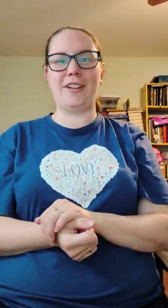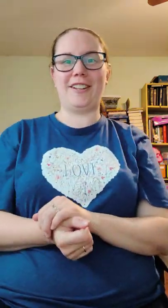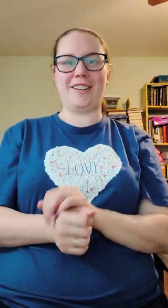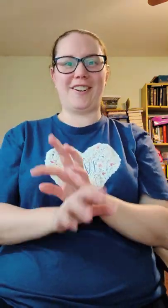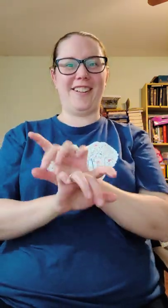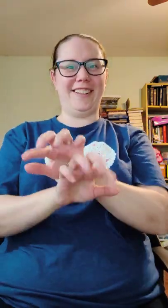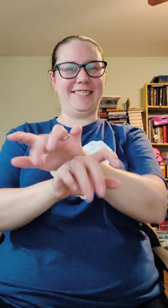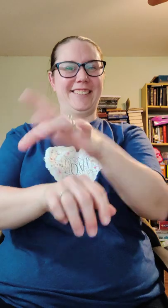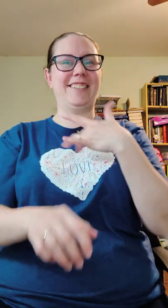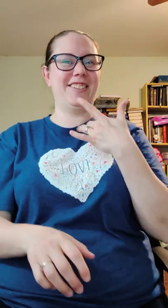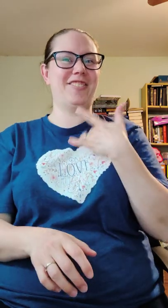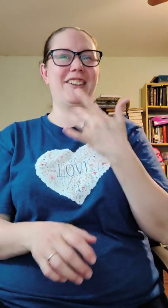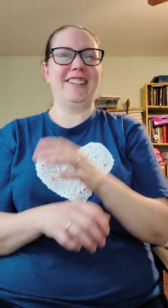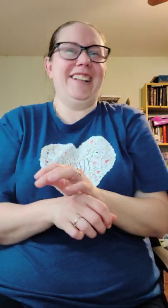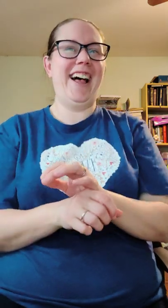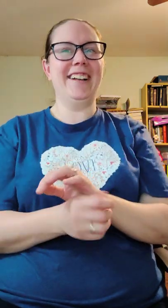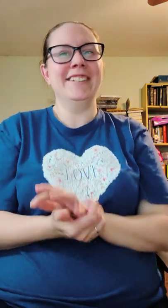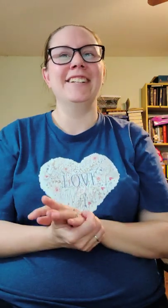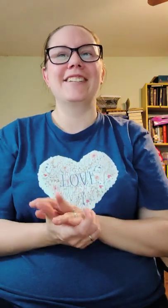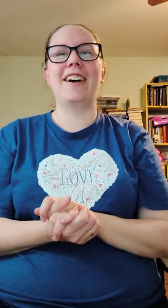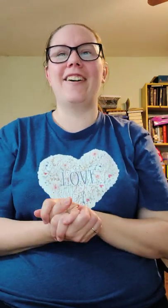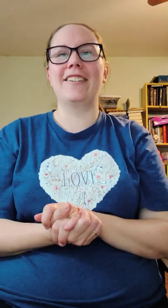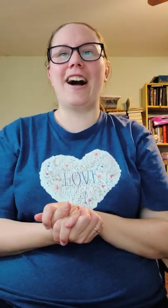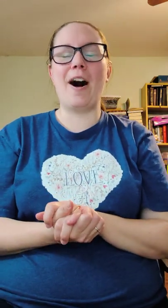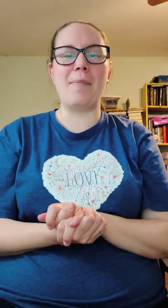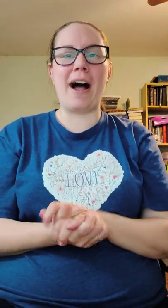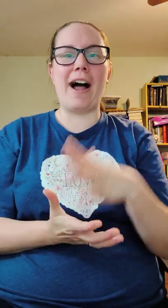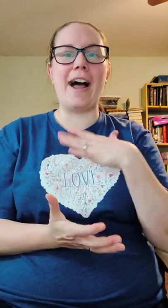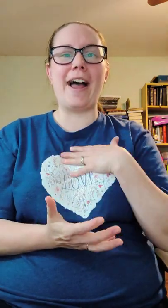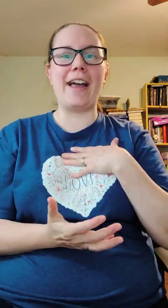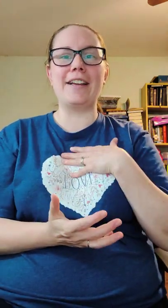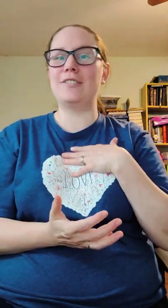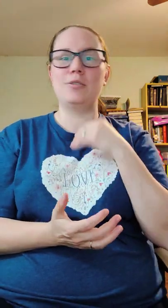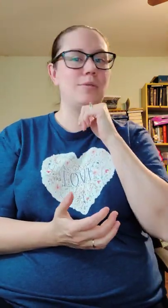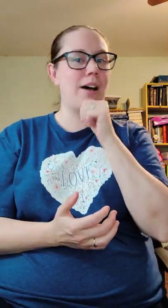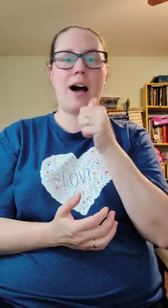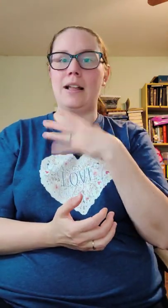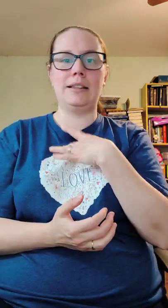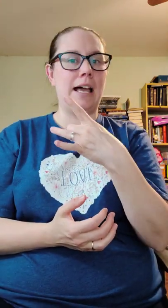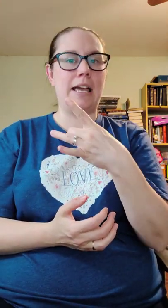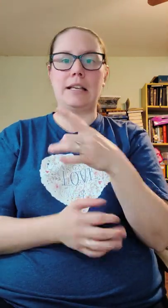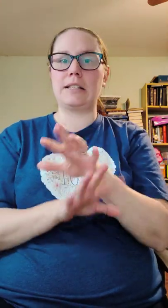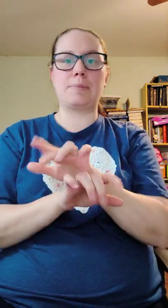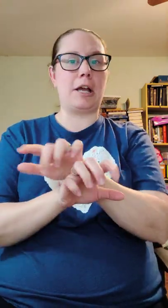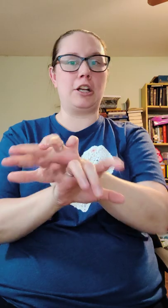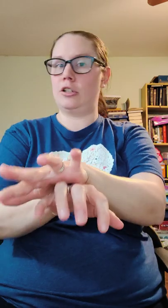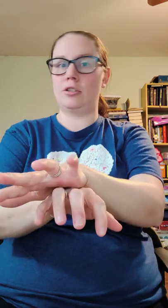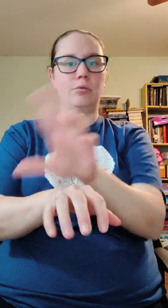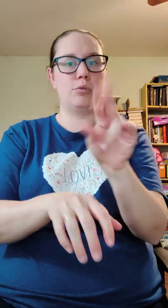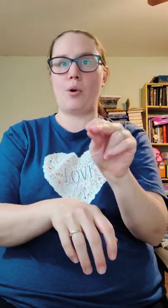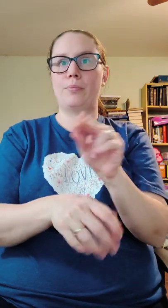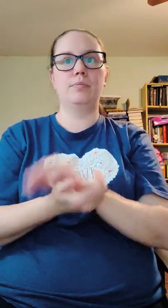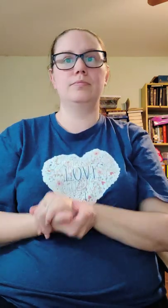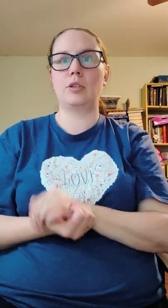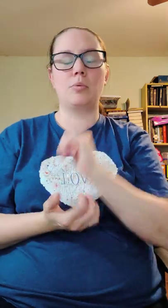feel it crawling. can almost feel it. So, I do not like spiders. No. You